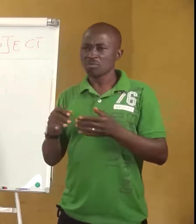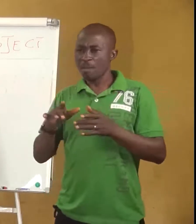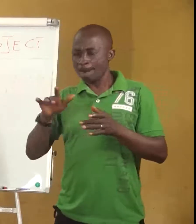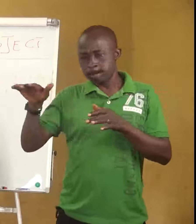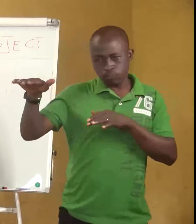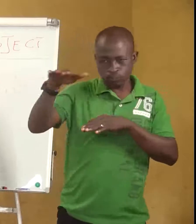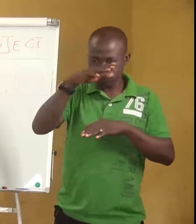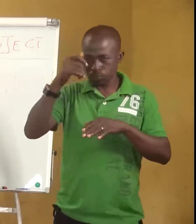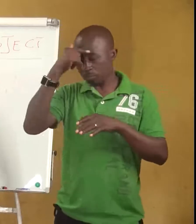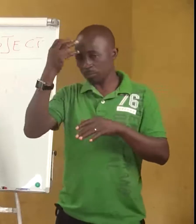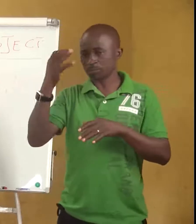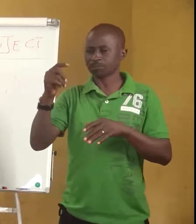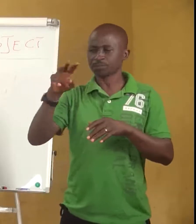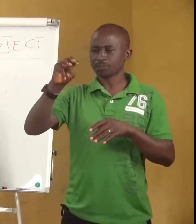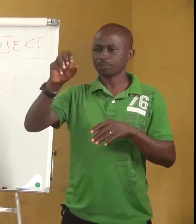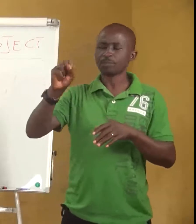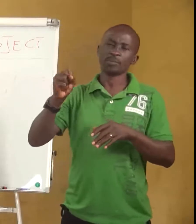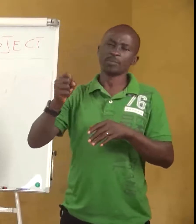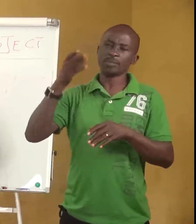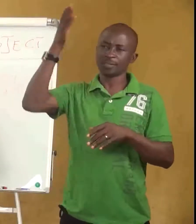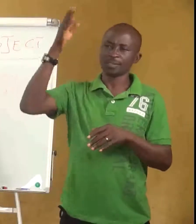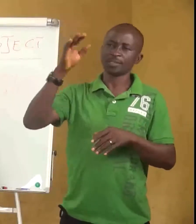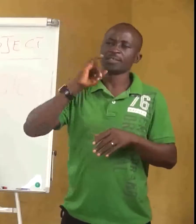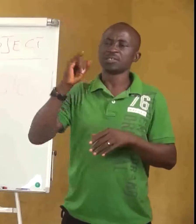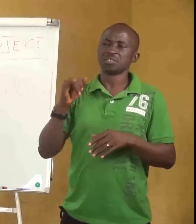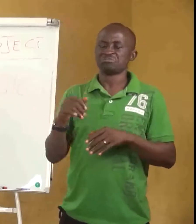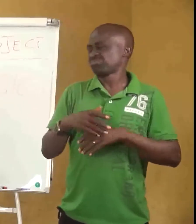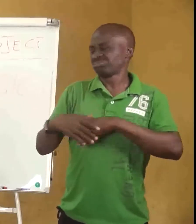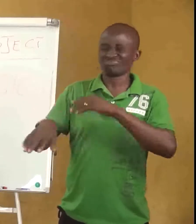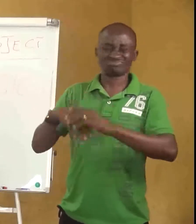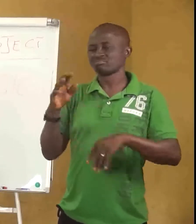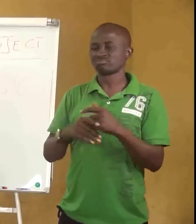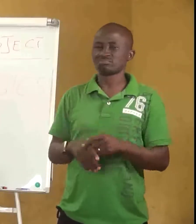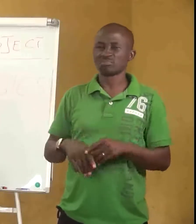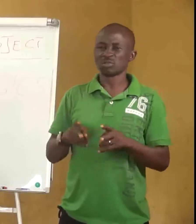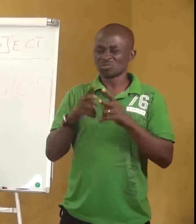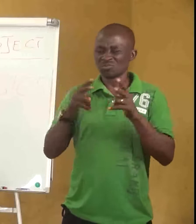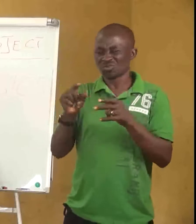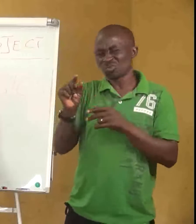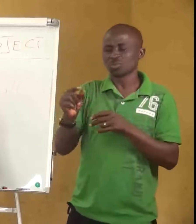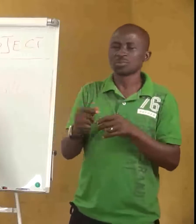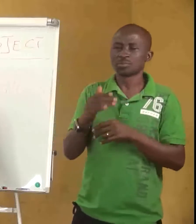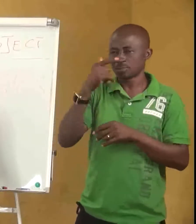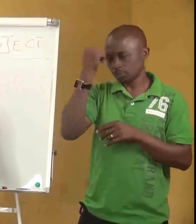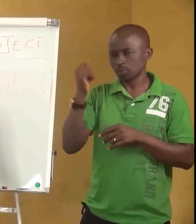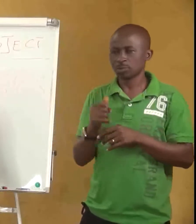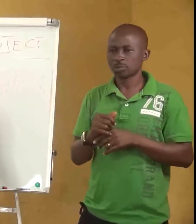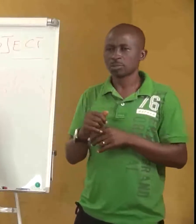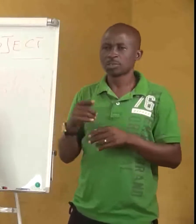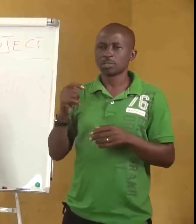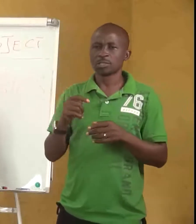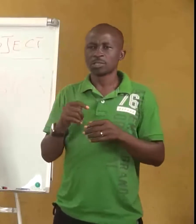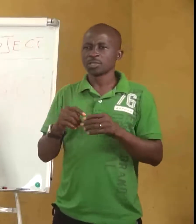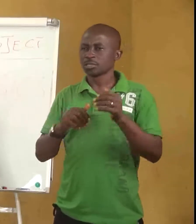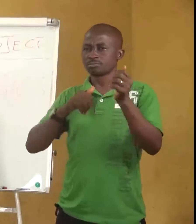the mass of the object in moon is negligible, is very small. Why? Because acceleration due